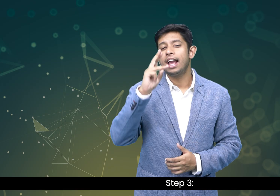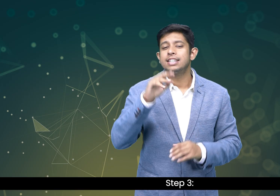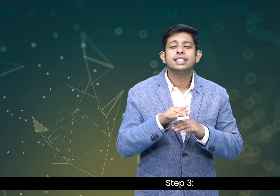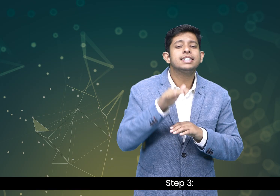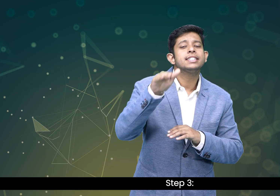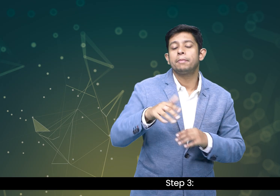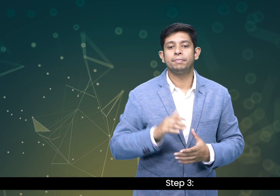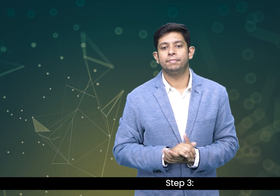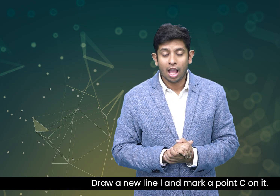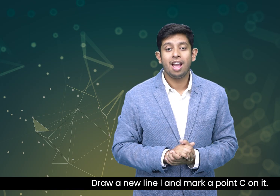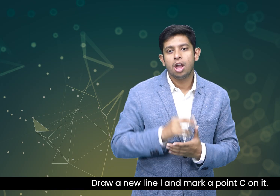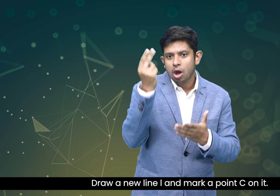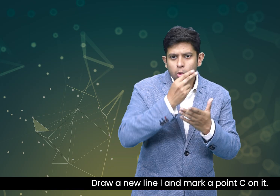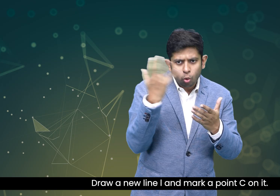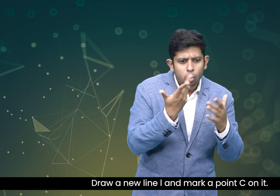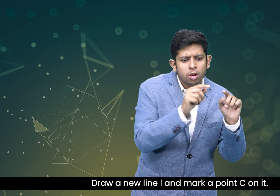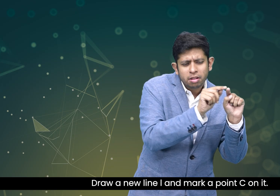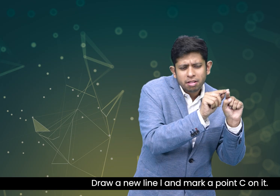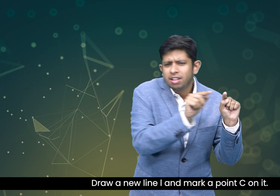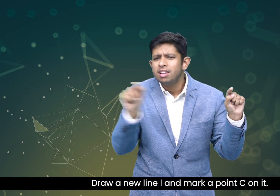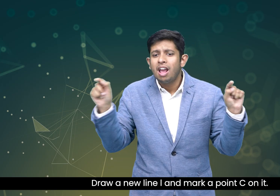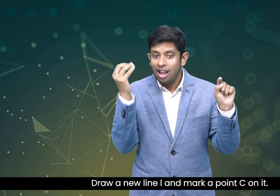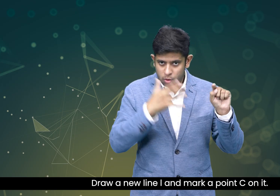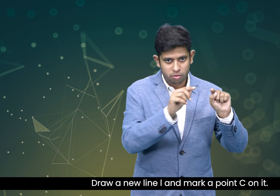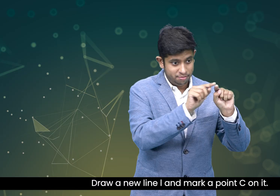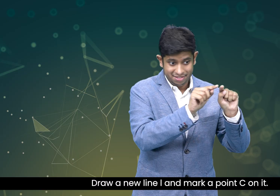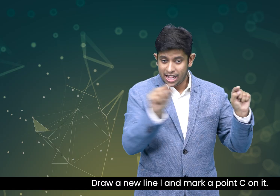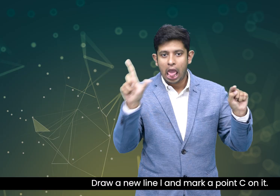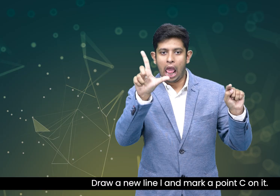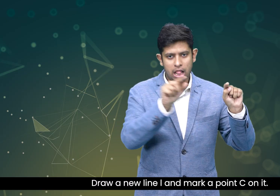Step 3. Draw a new line L and mark a point C on it.